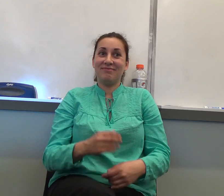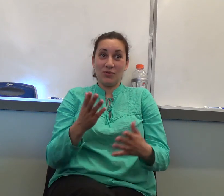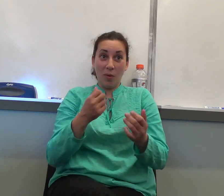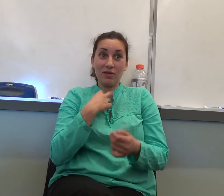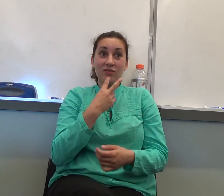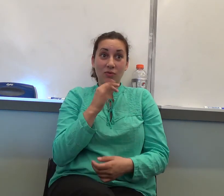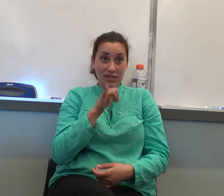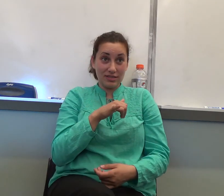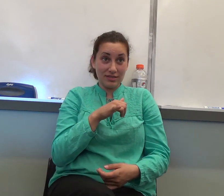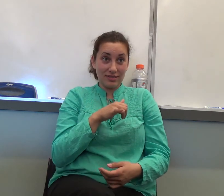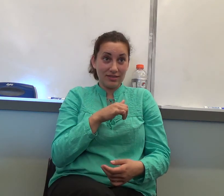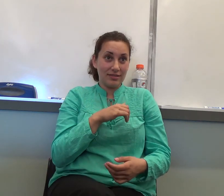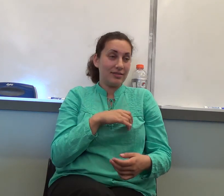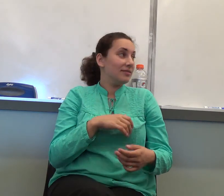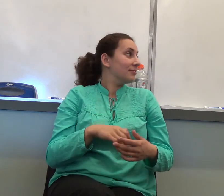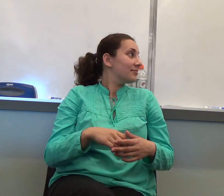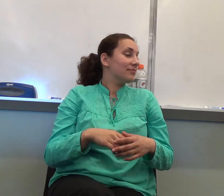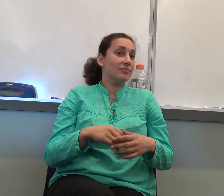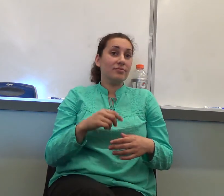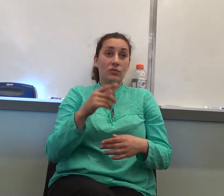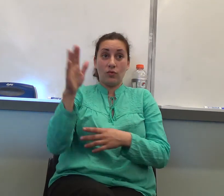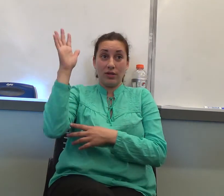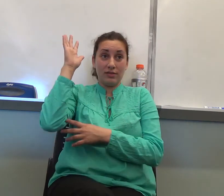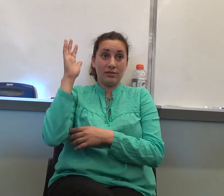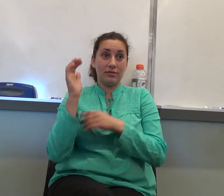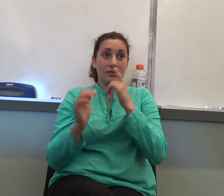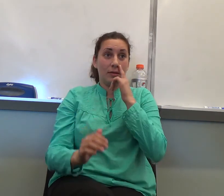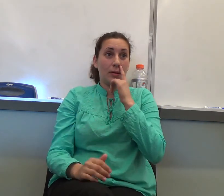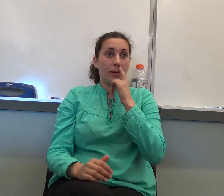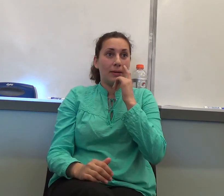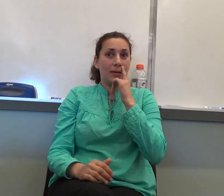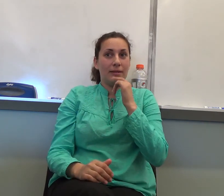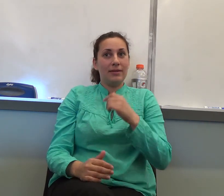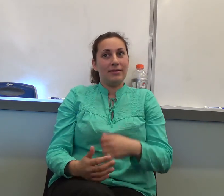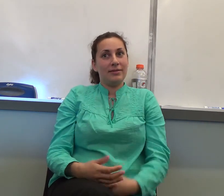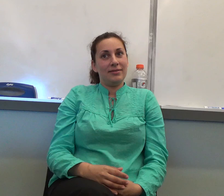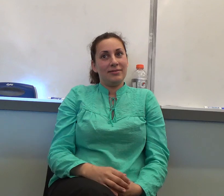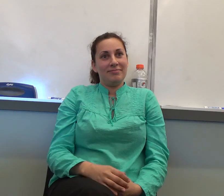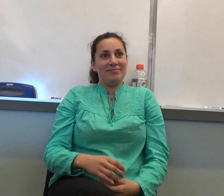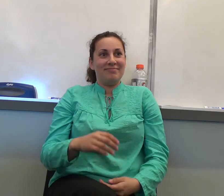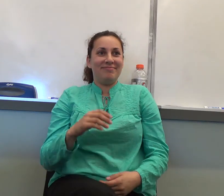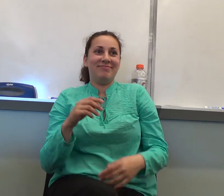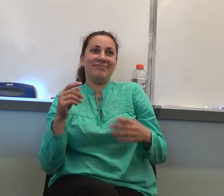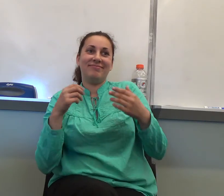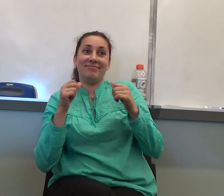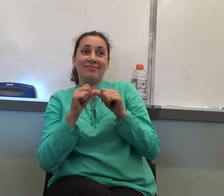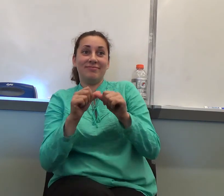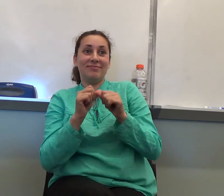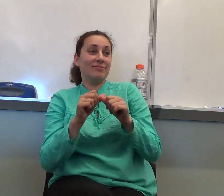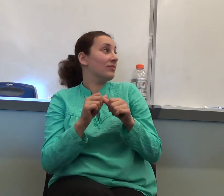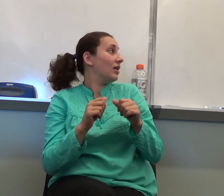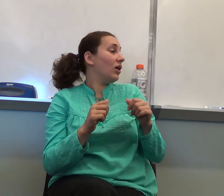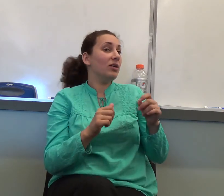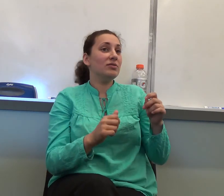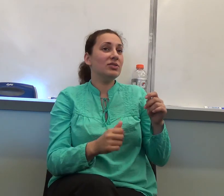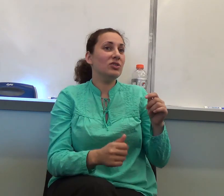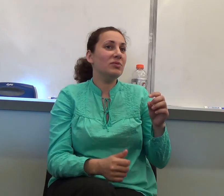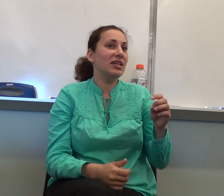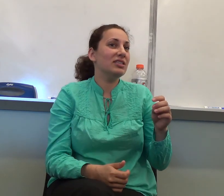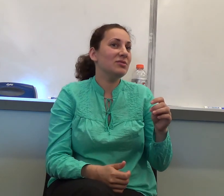decimal division, we do not use remainders. What we do is keep on dividing. Excuse me, I just